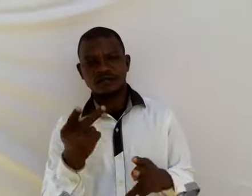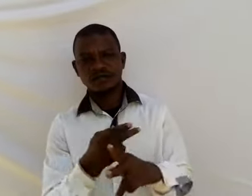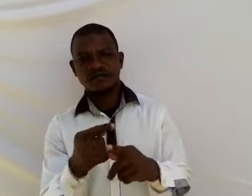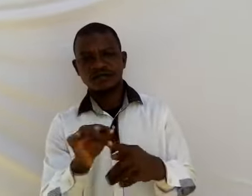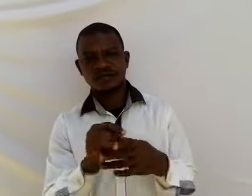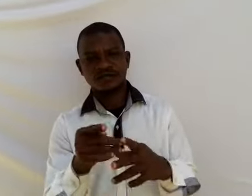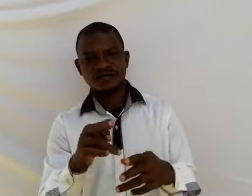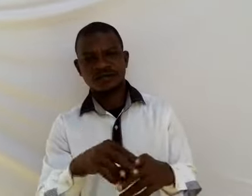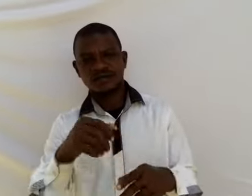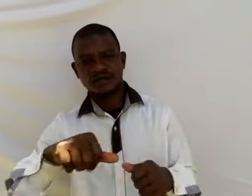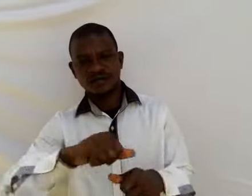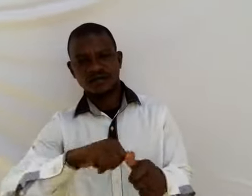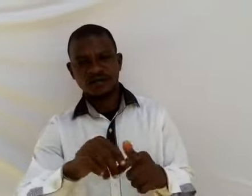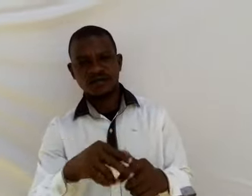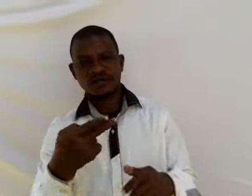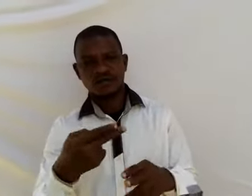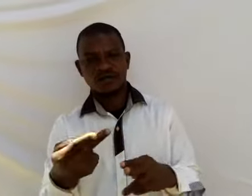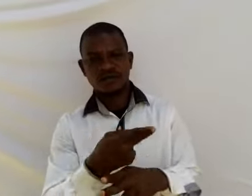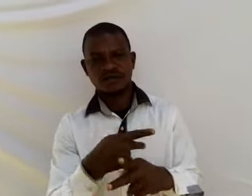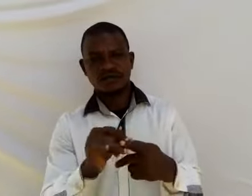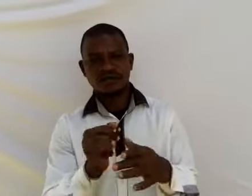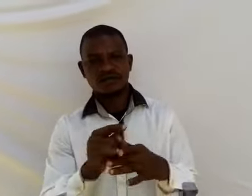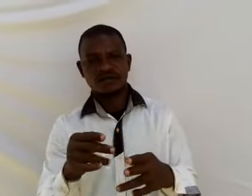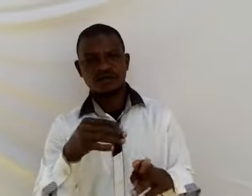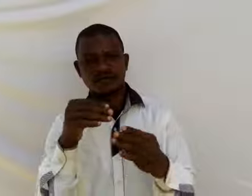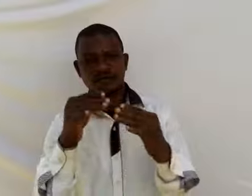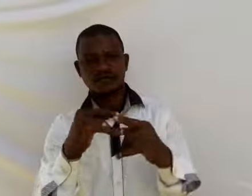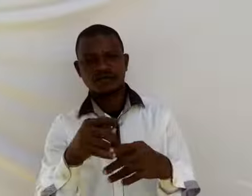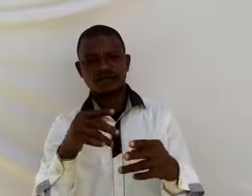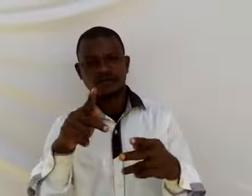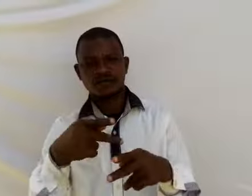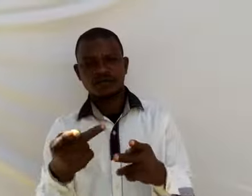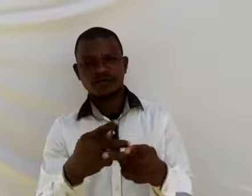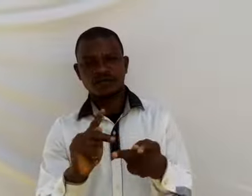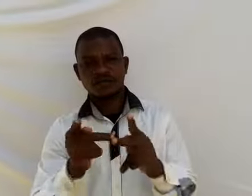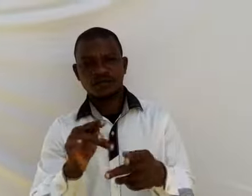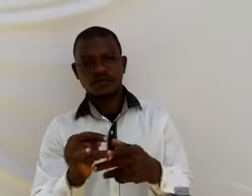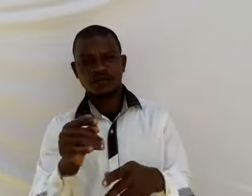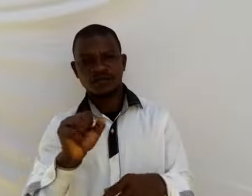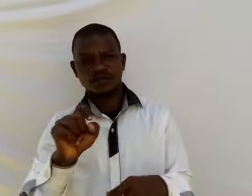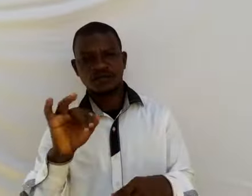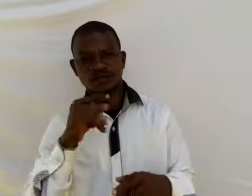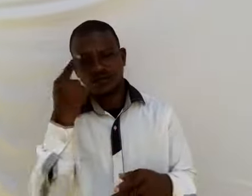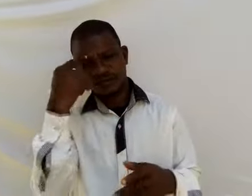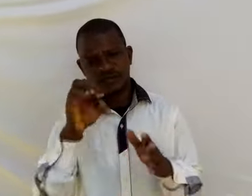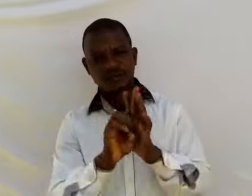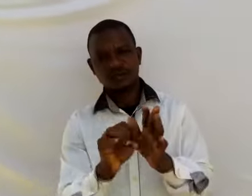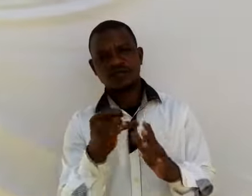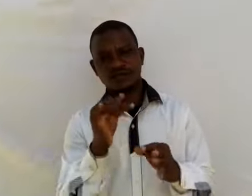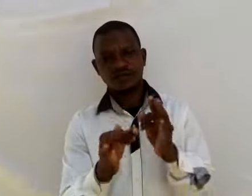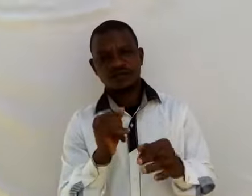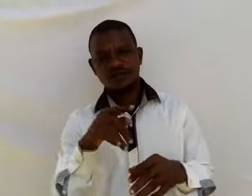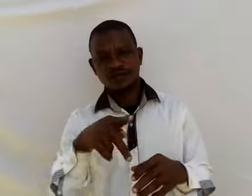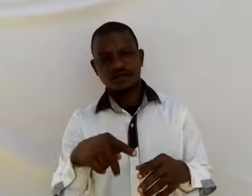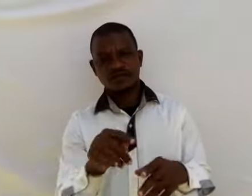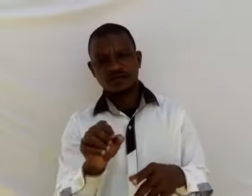of habitat equals population size. For example, if a pond has